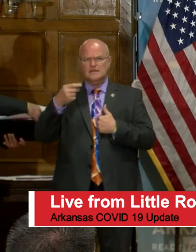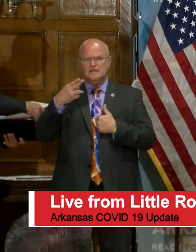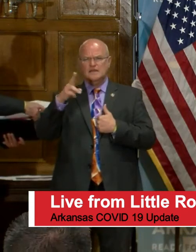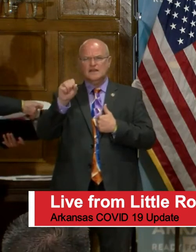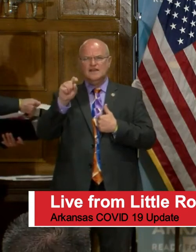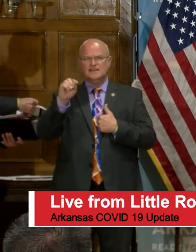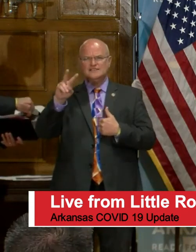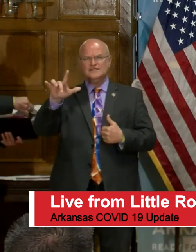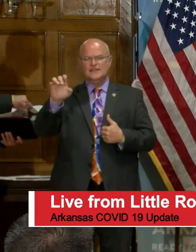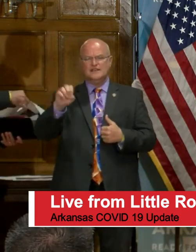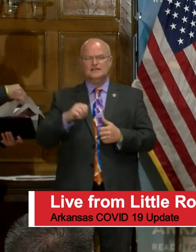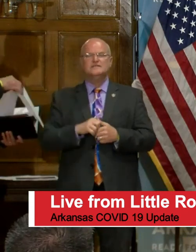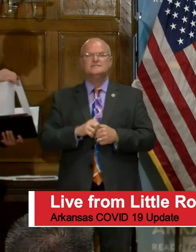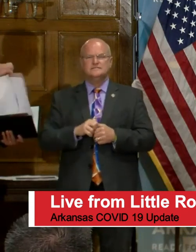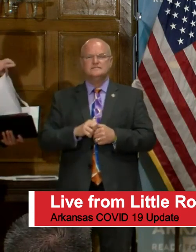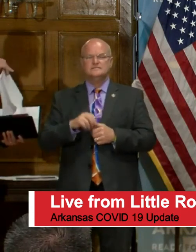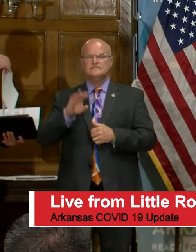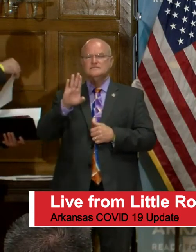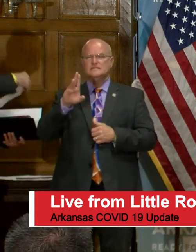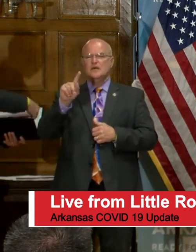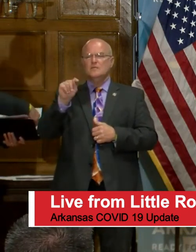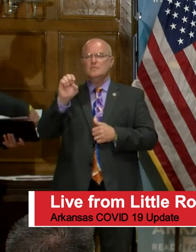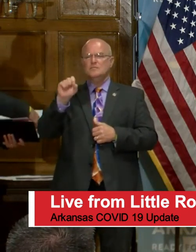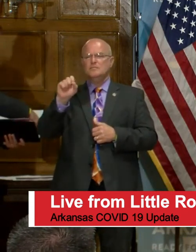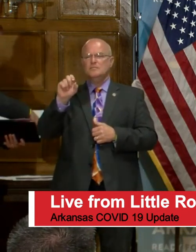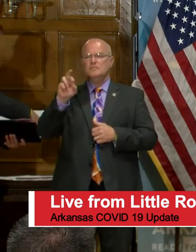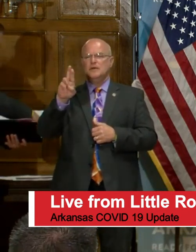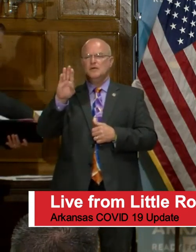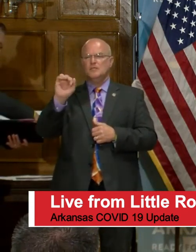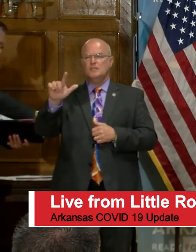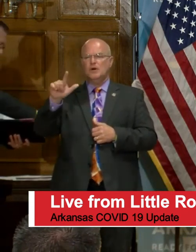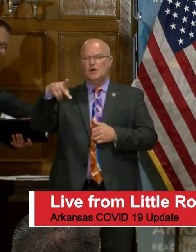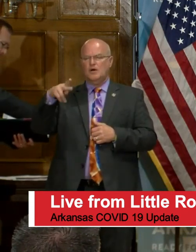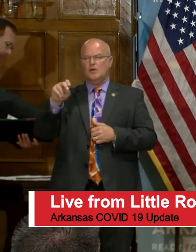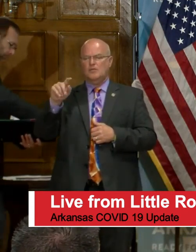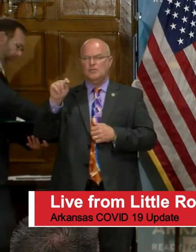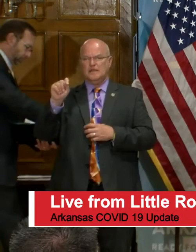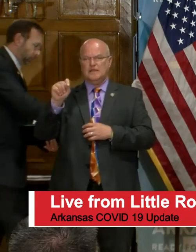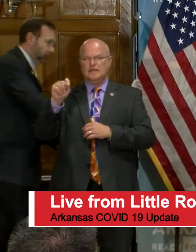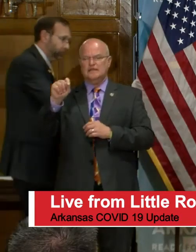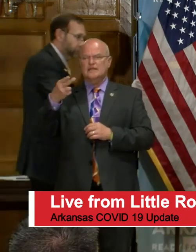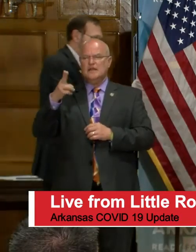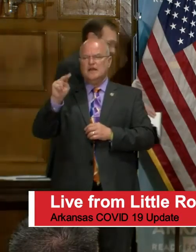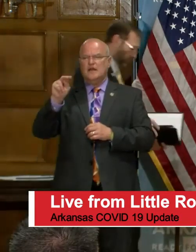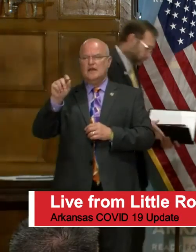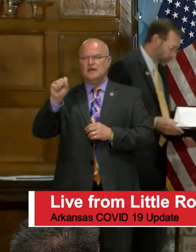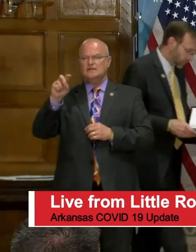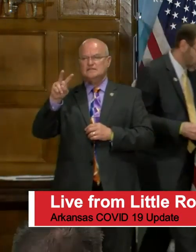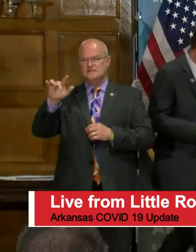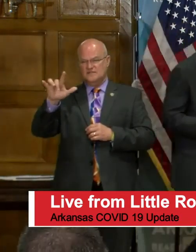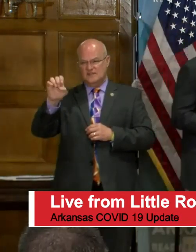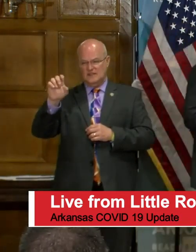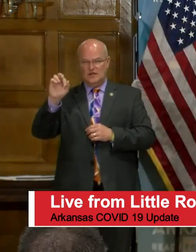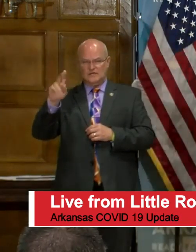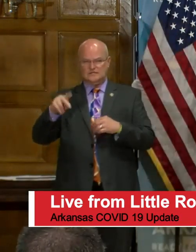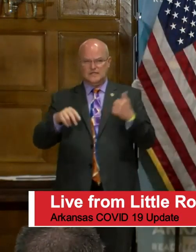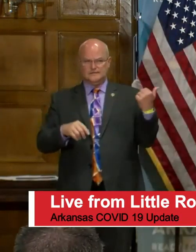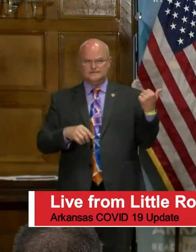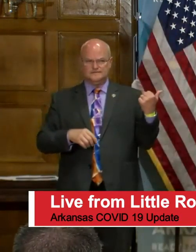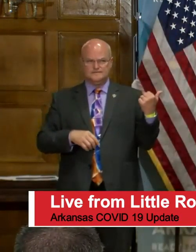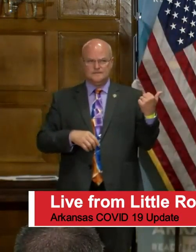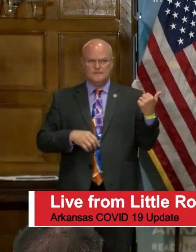In Huntsville. The Butterball in Huntsville, Arkansas. You don't have anything on